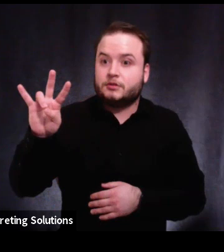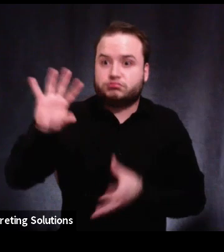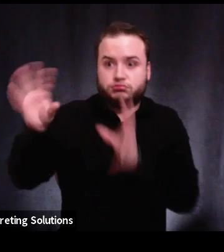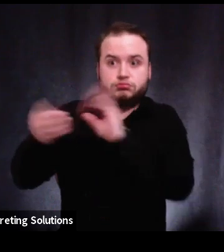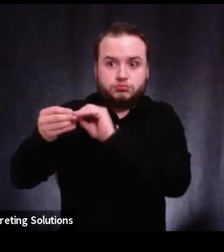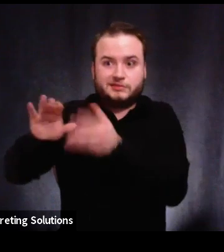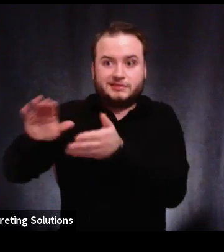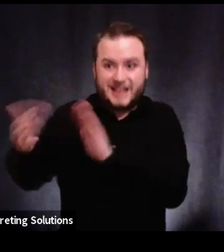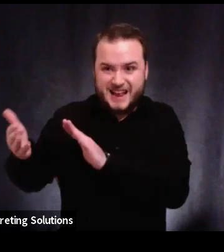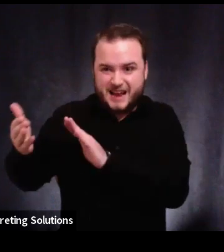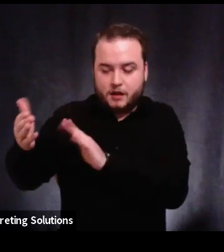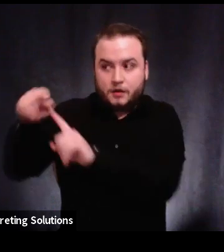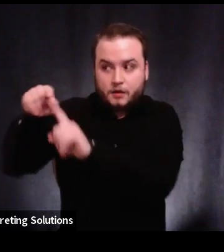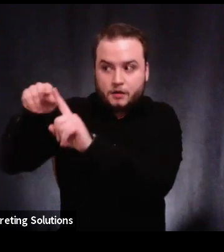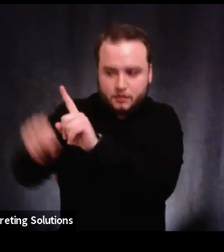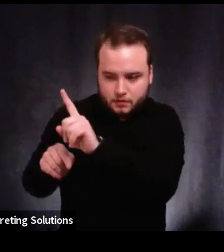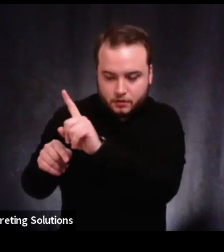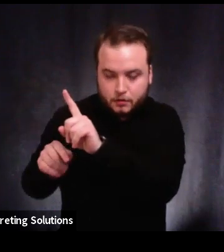Yes.